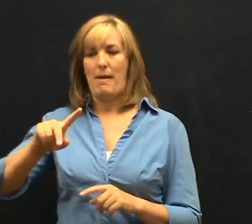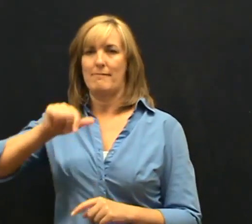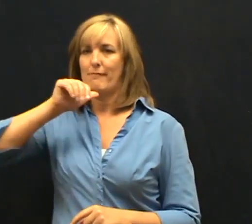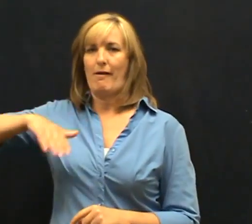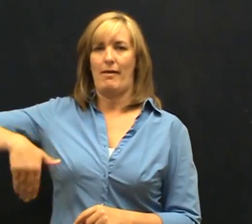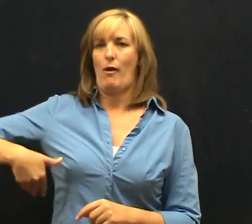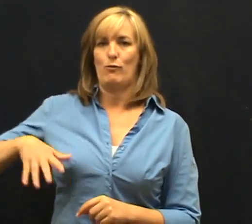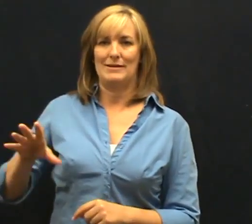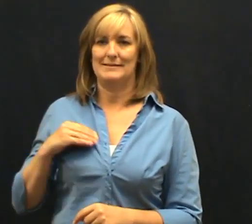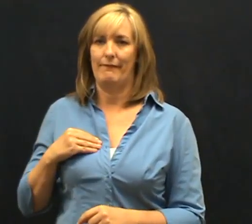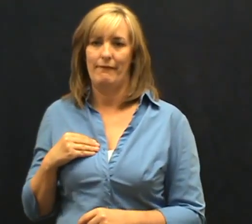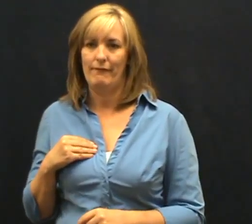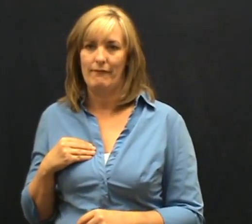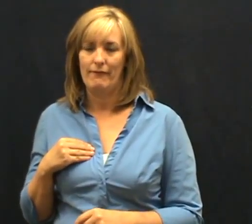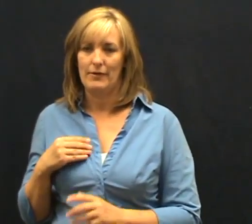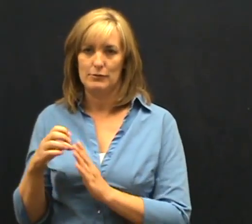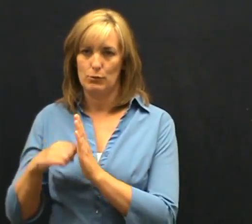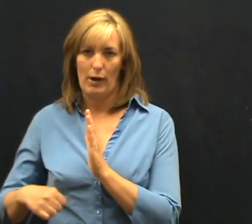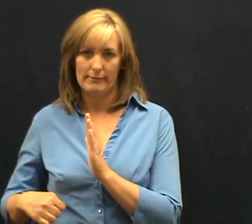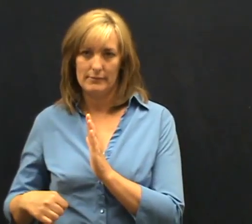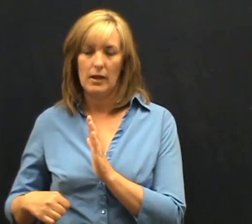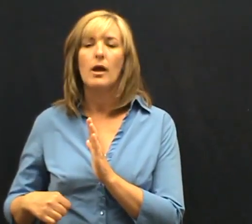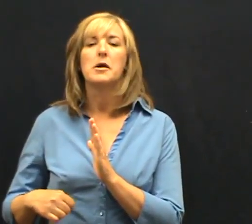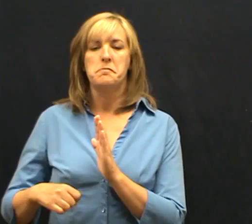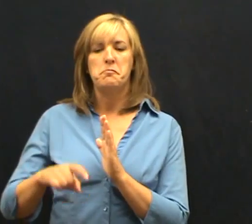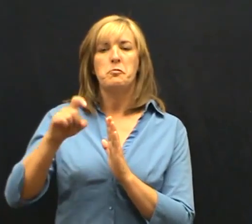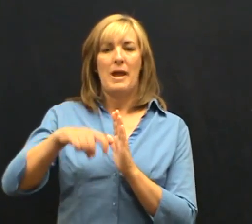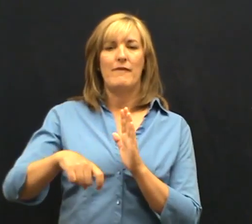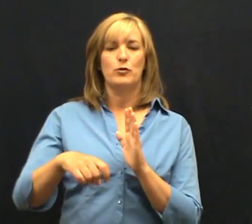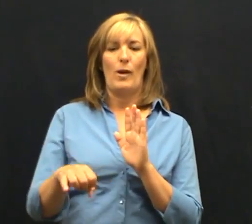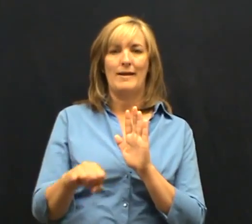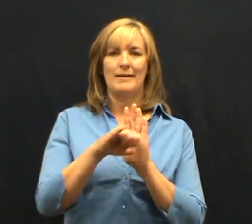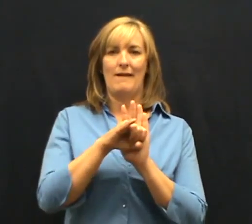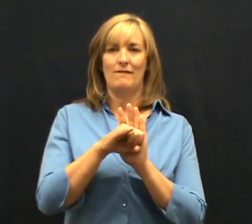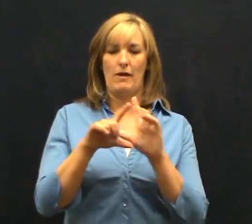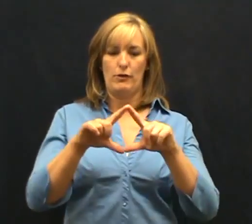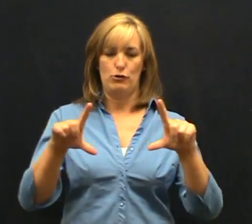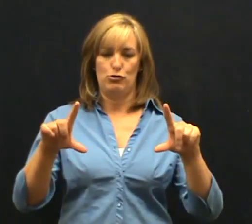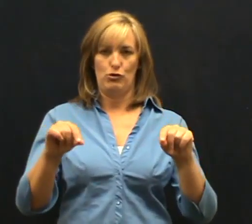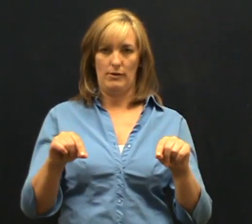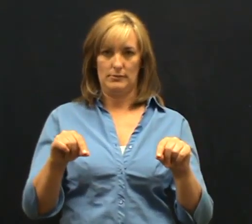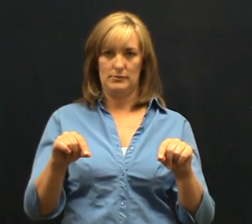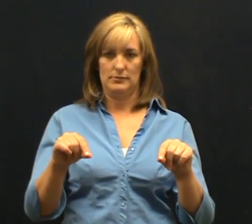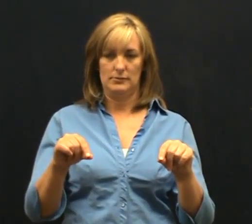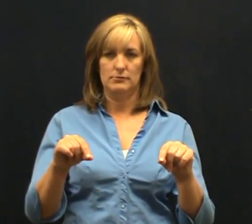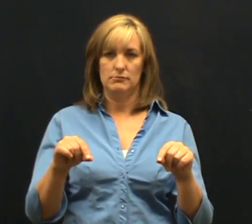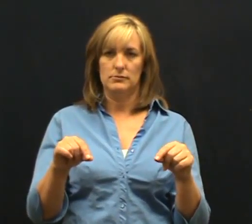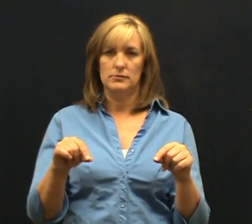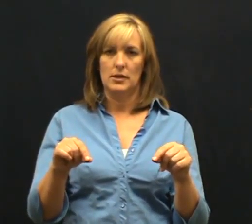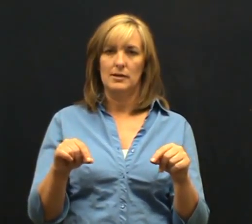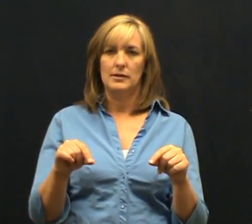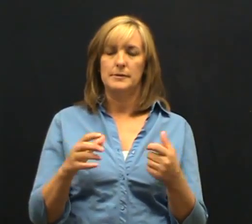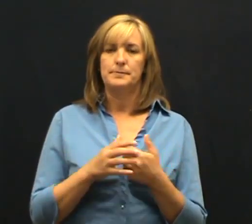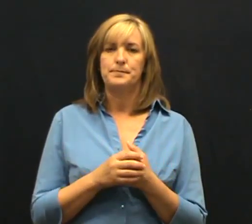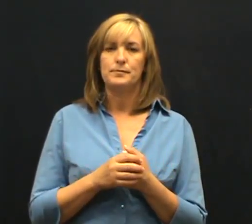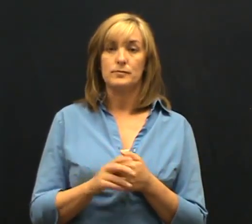the month? Those are outstanding checks. We need to identify what those are because it's part of our reconciliation. Three,